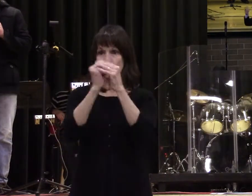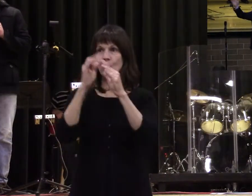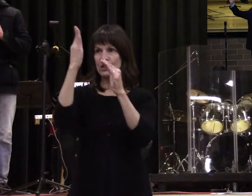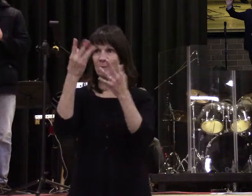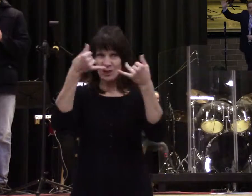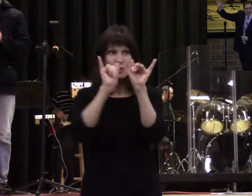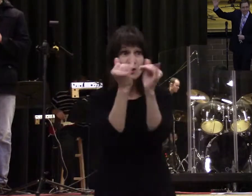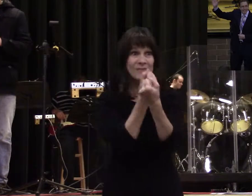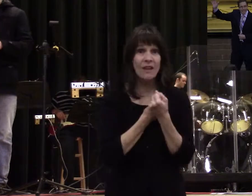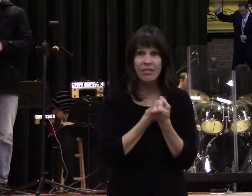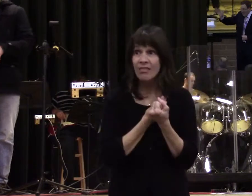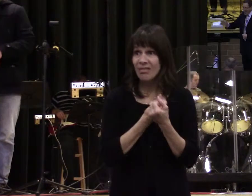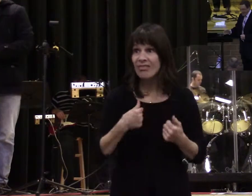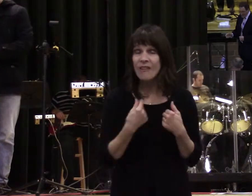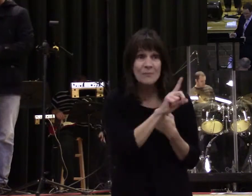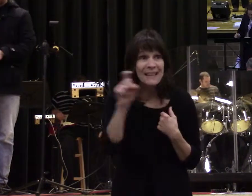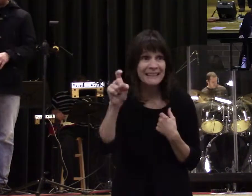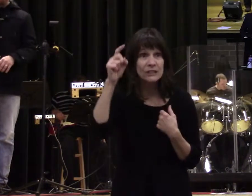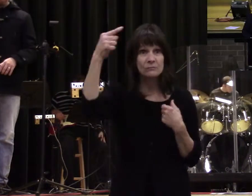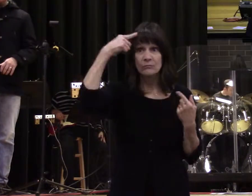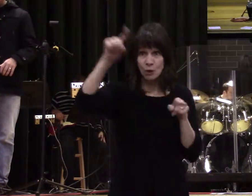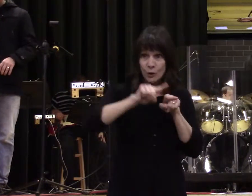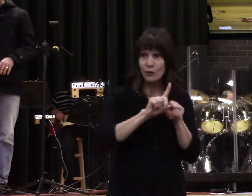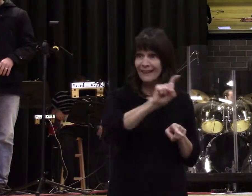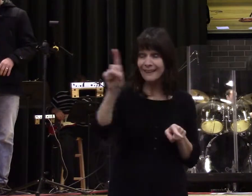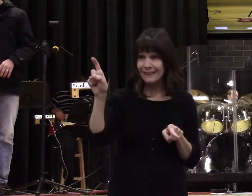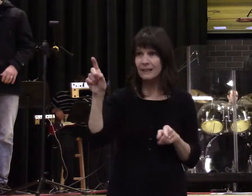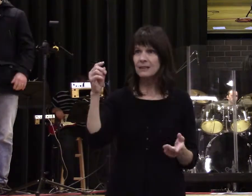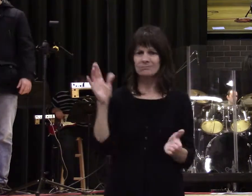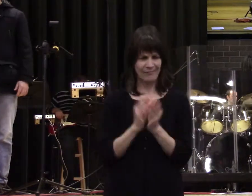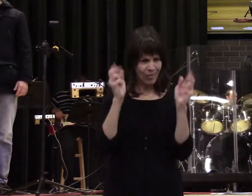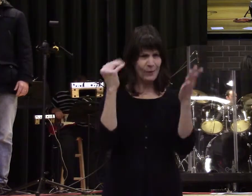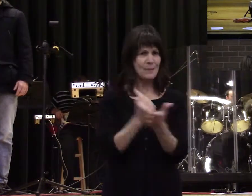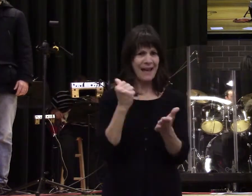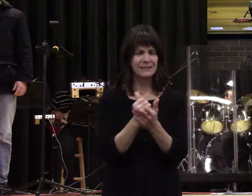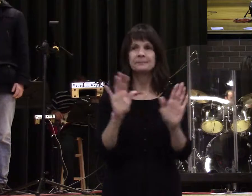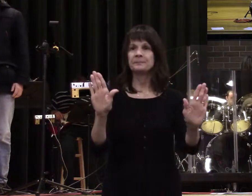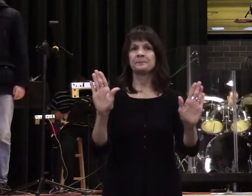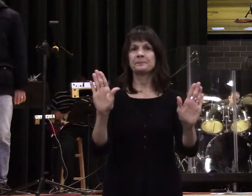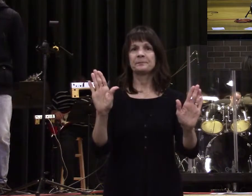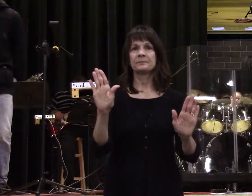Okay. Do you agree with me? Okay, good. Hallelujah. Amen. You know,